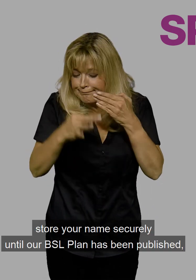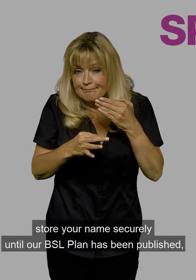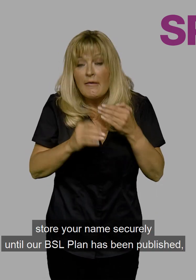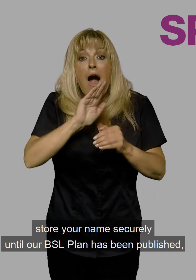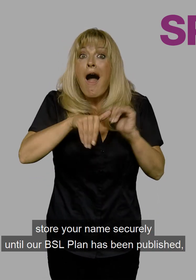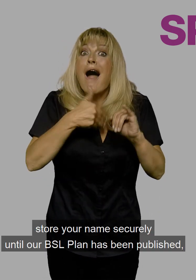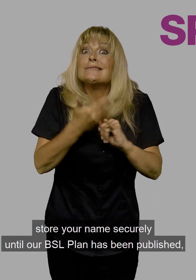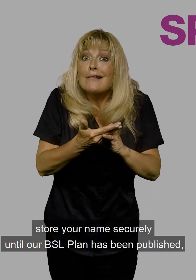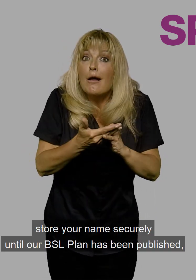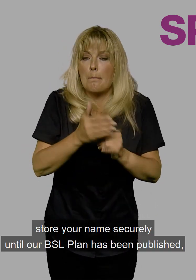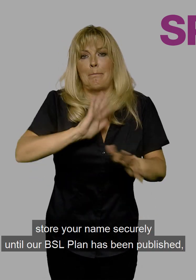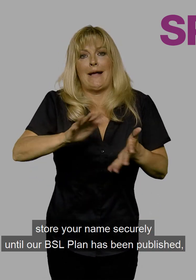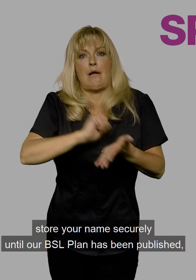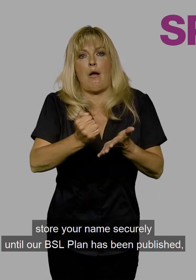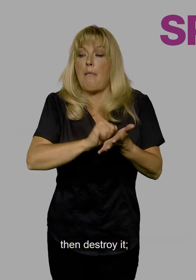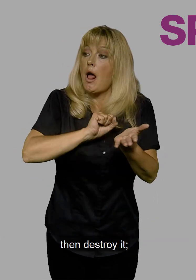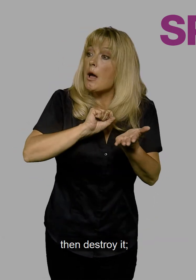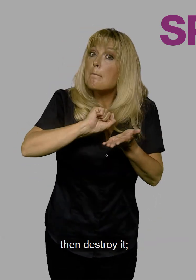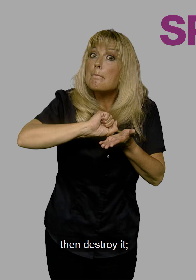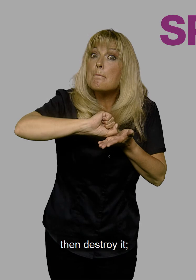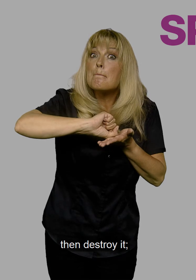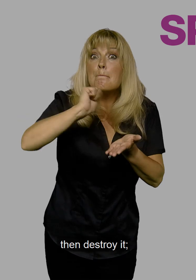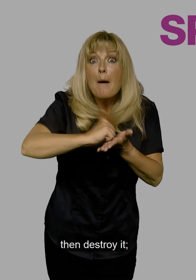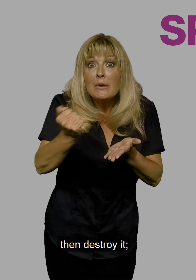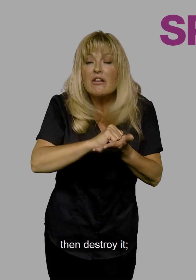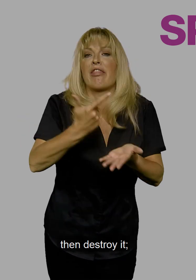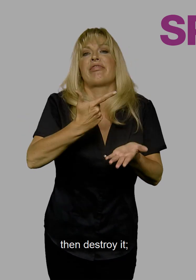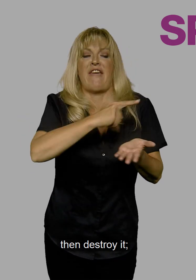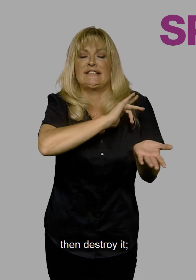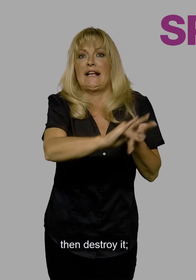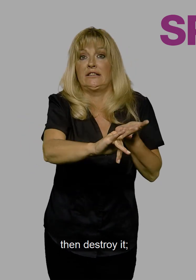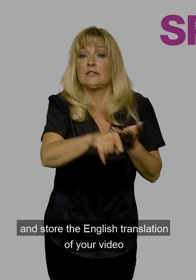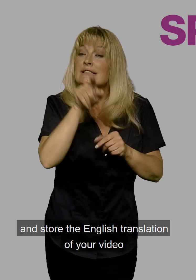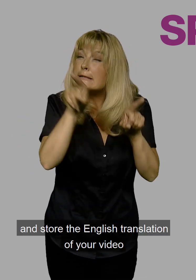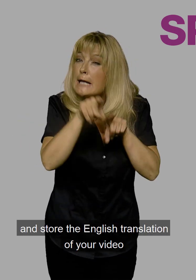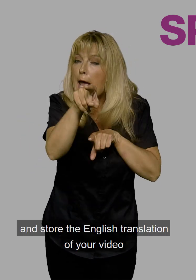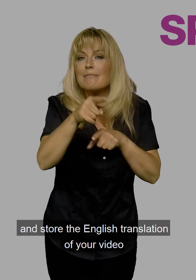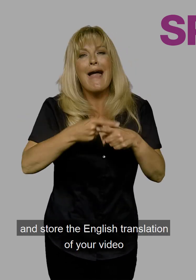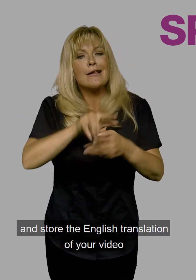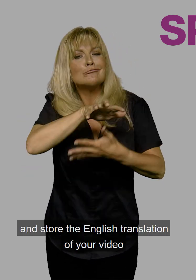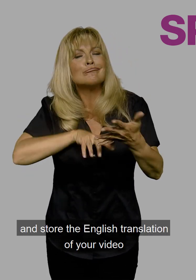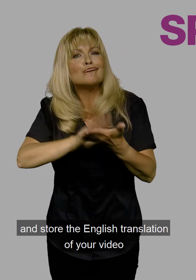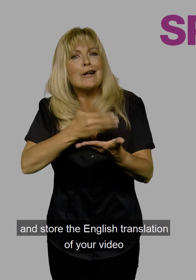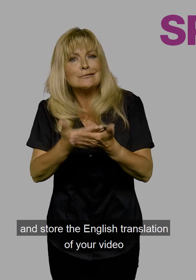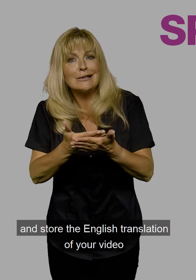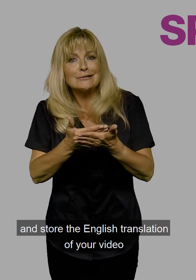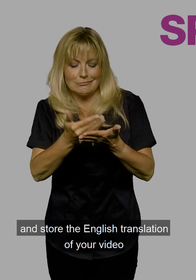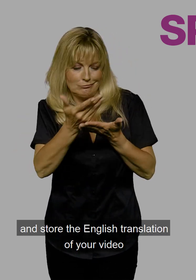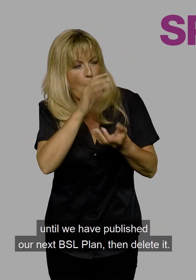until our BSL plan has been published, then destroy it, and store the English translation of your video until